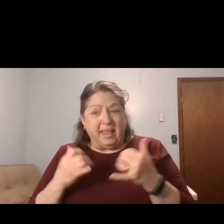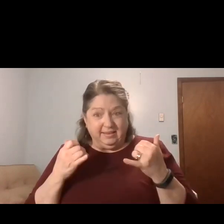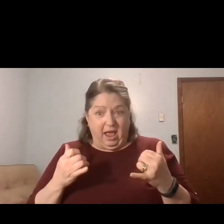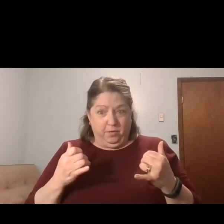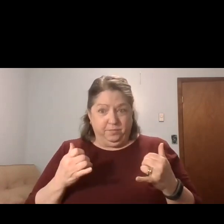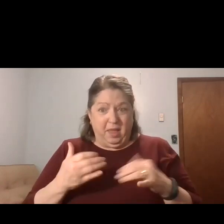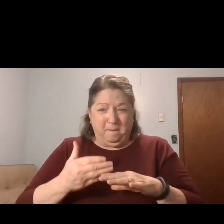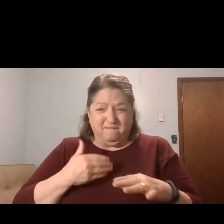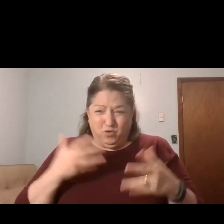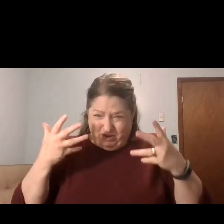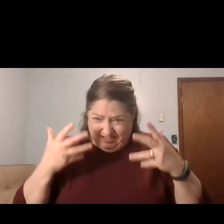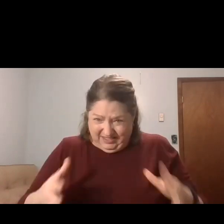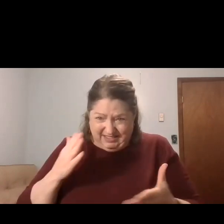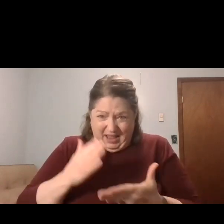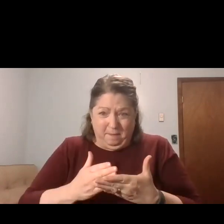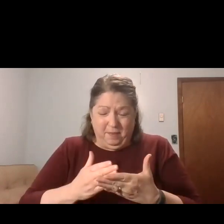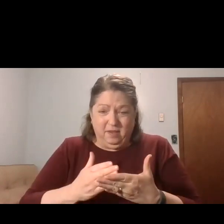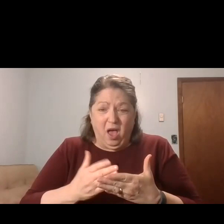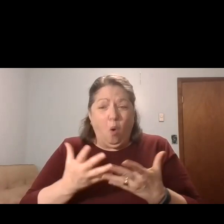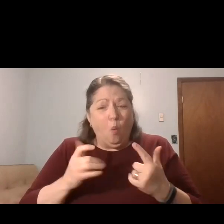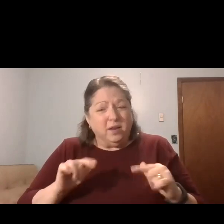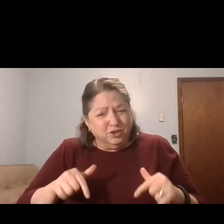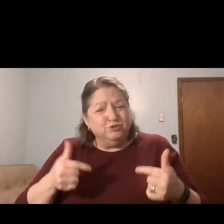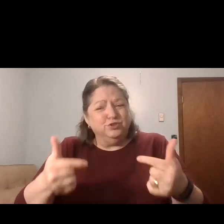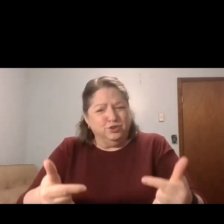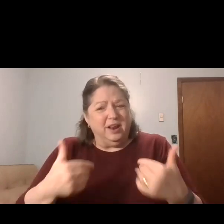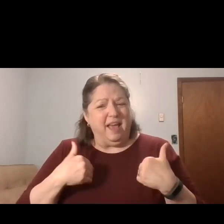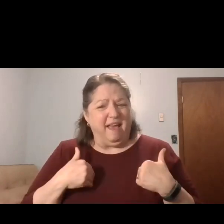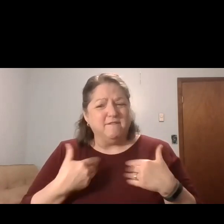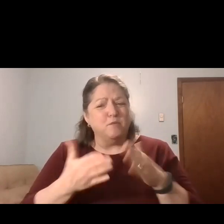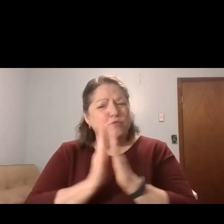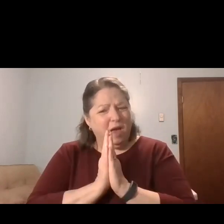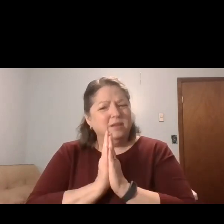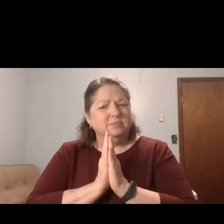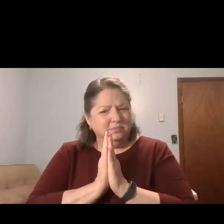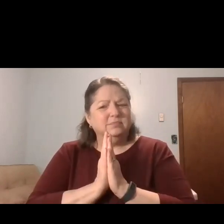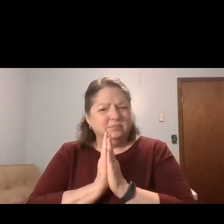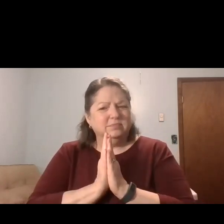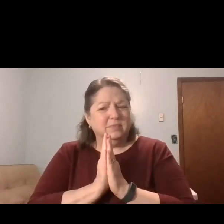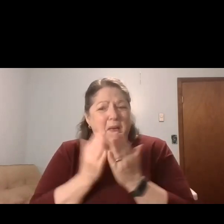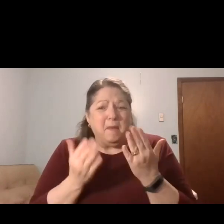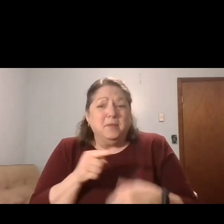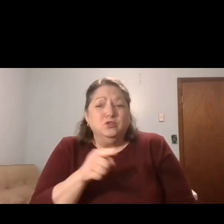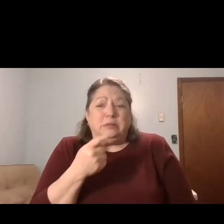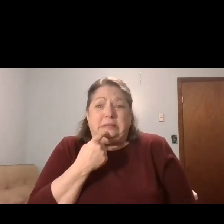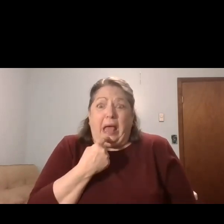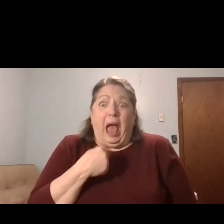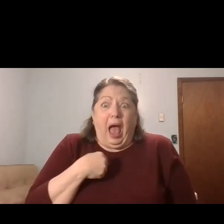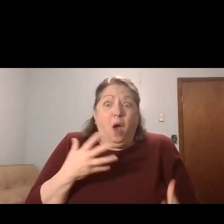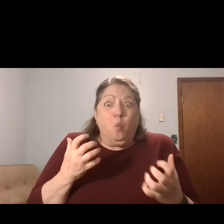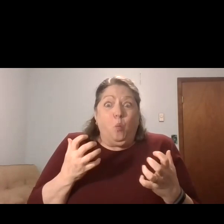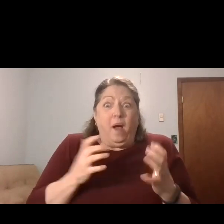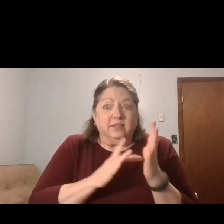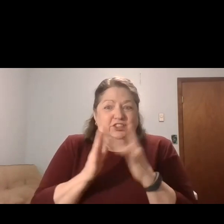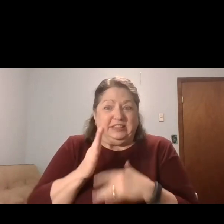you a chance to pray. If you're here today listening to me and you would say, you know what, I want Jesus to be my King. I want